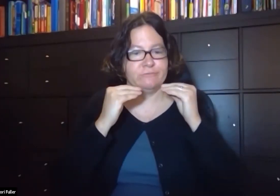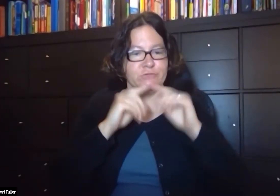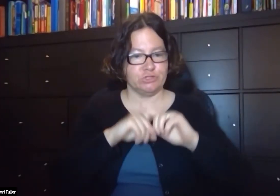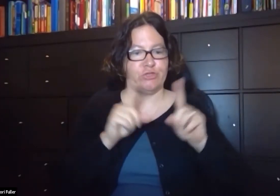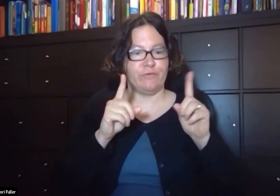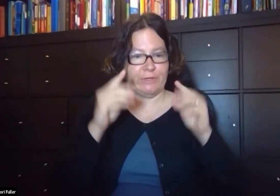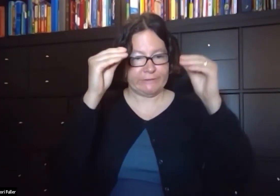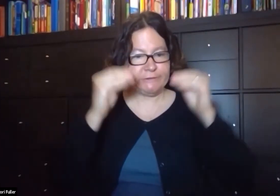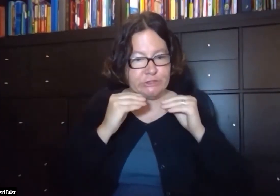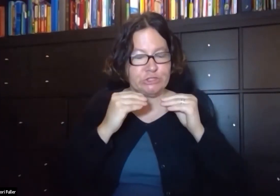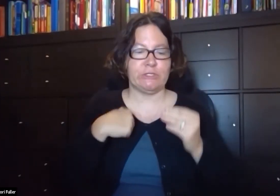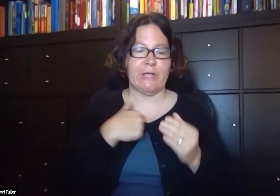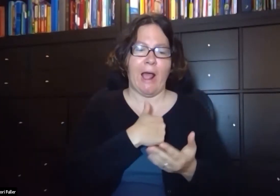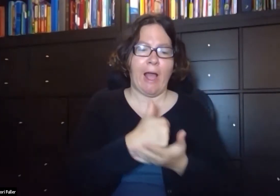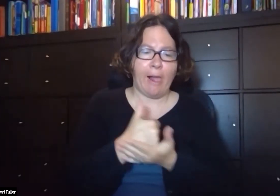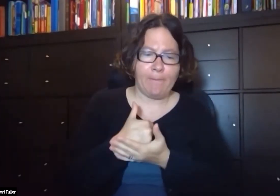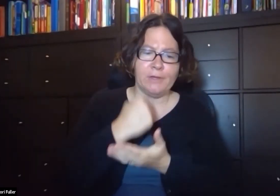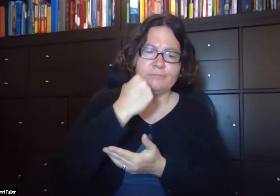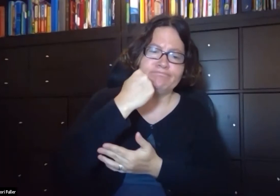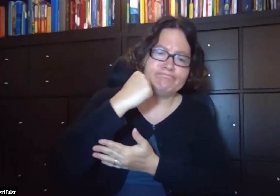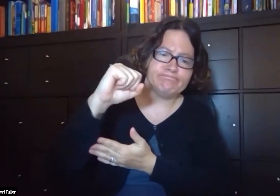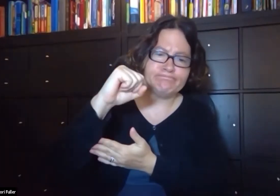Teach us how to rest.